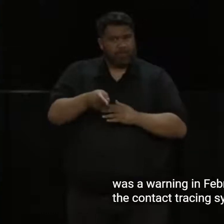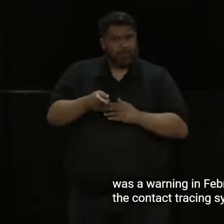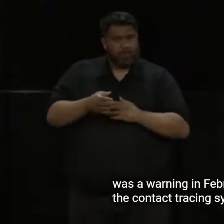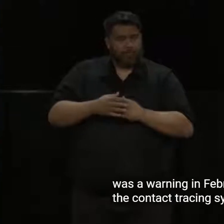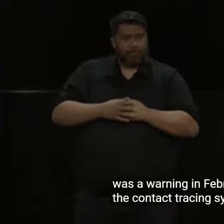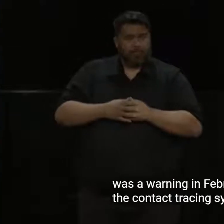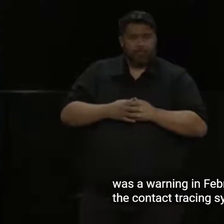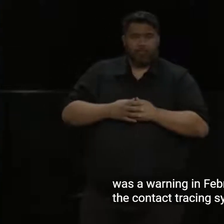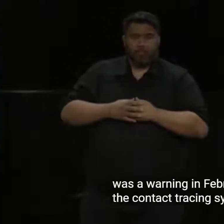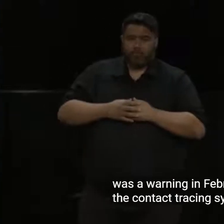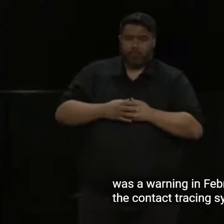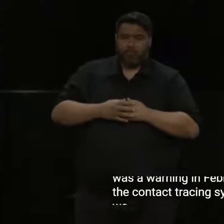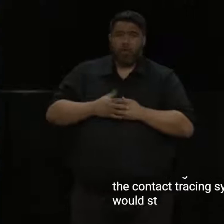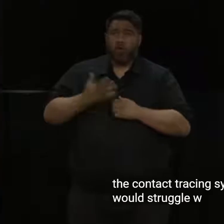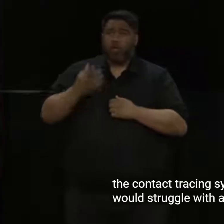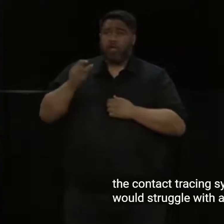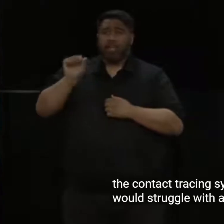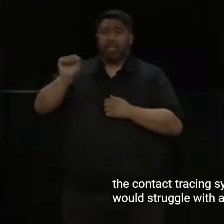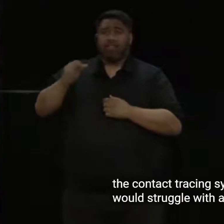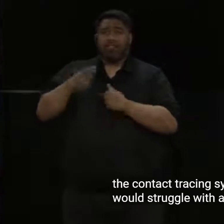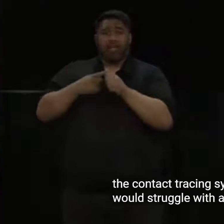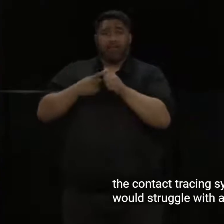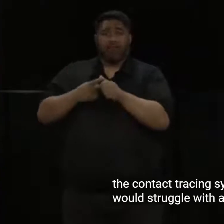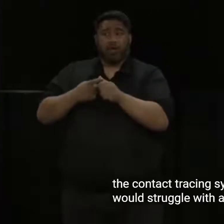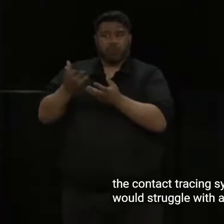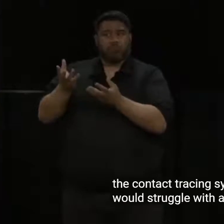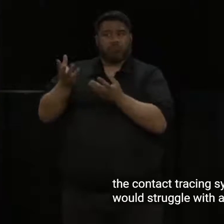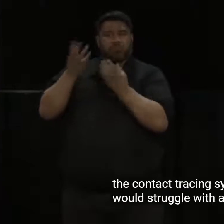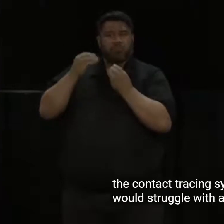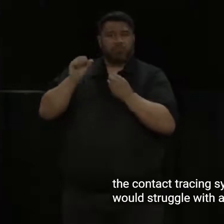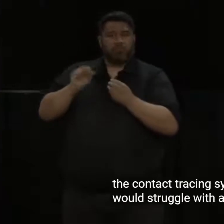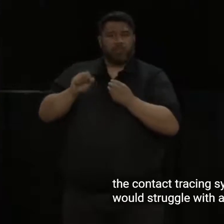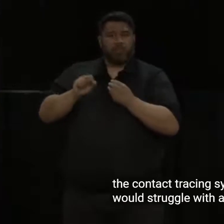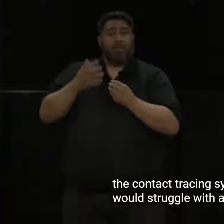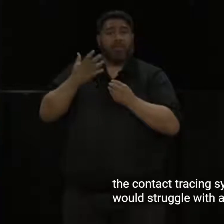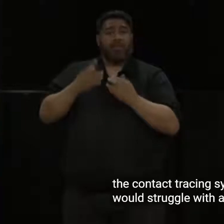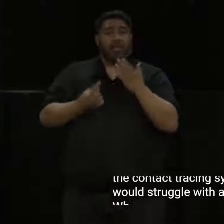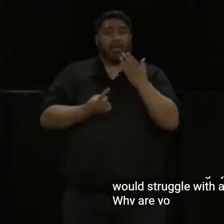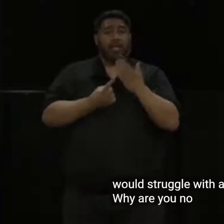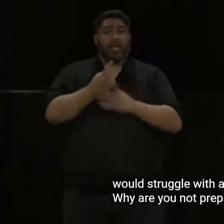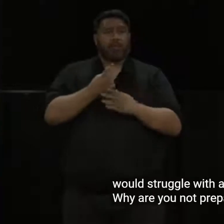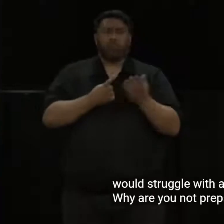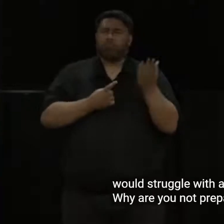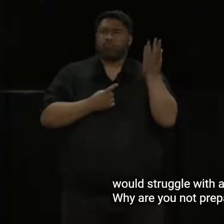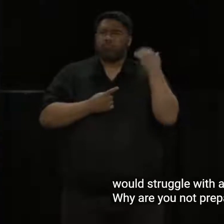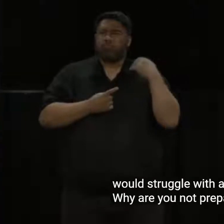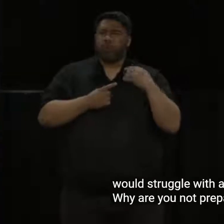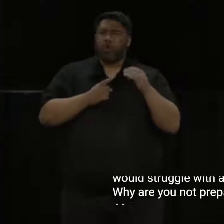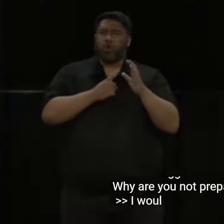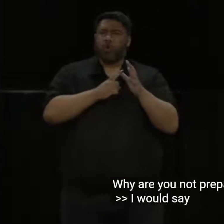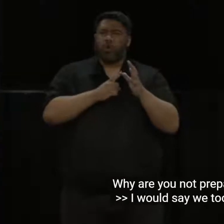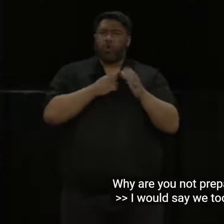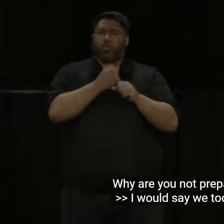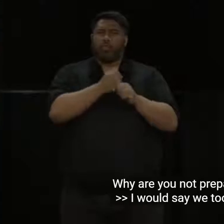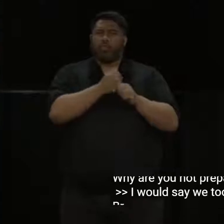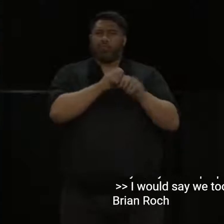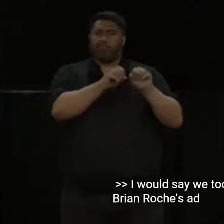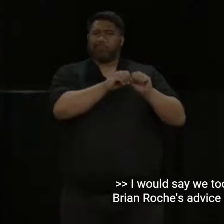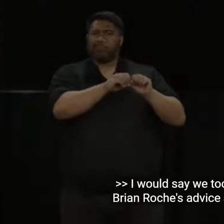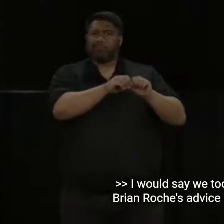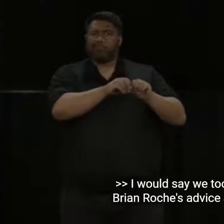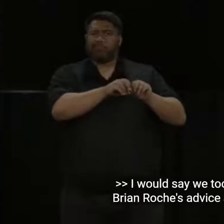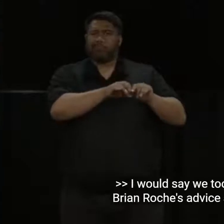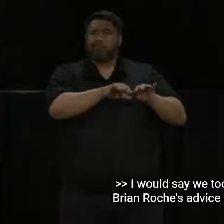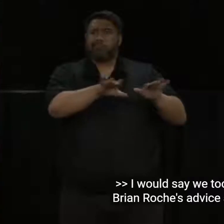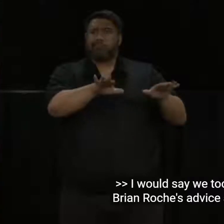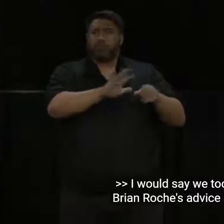we certainly took on board Brian Roche's advice, and by the time we had the outbreak in August, when it started, you'll see that we